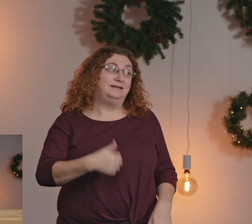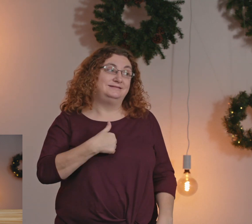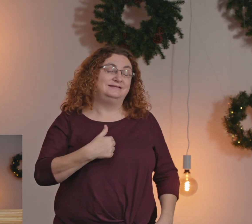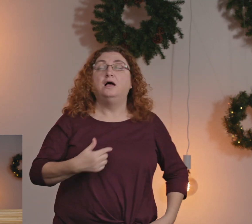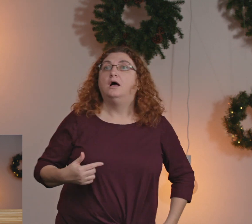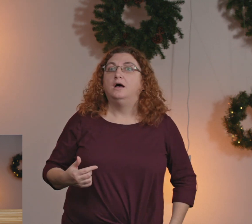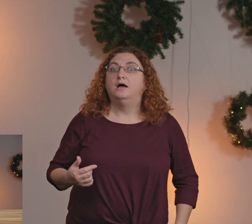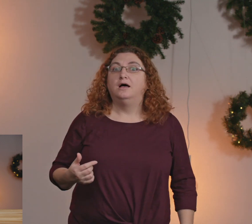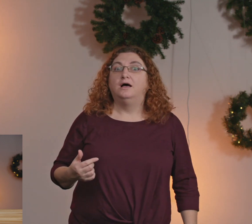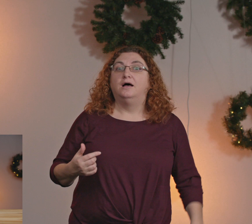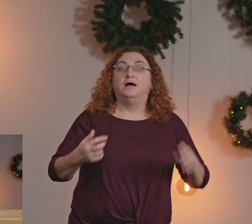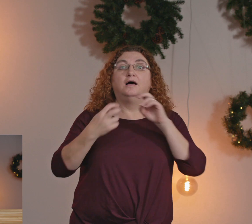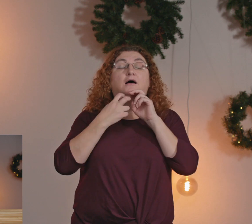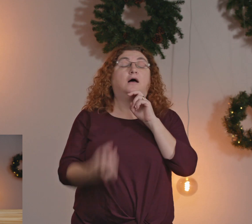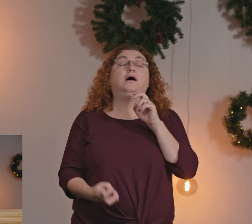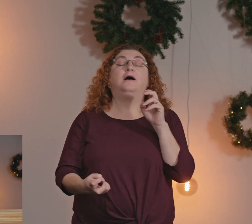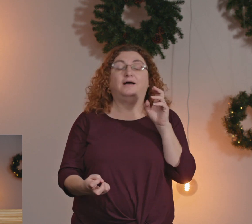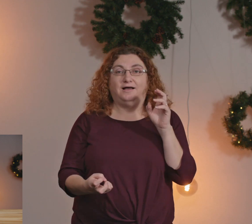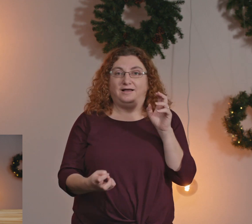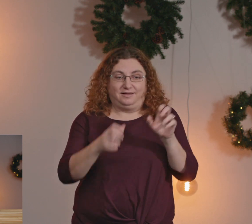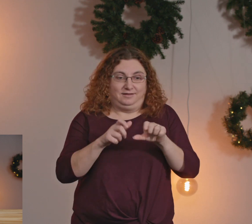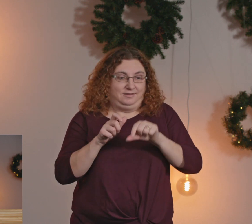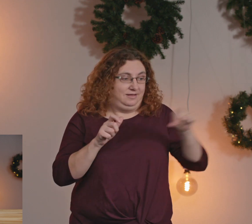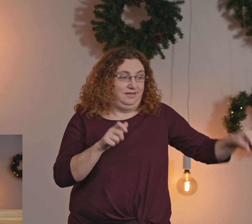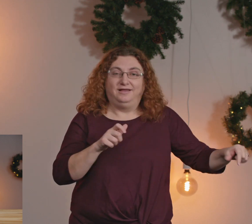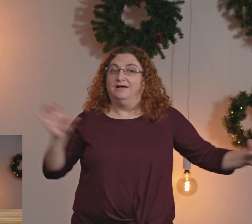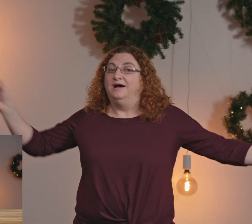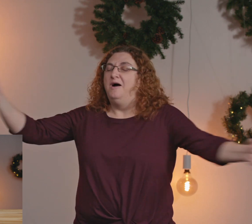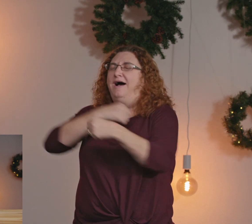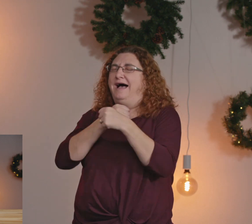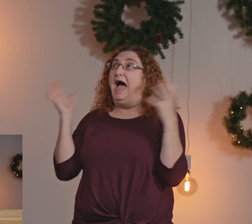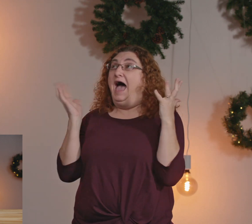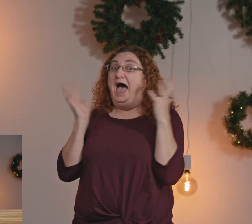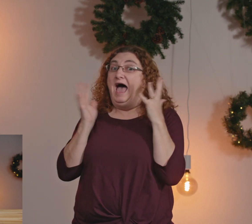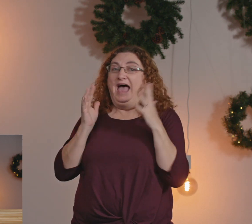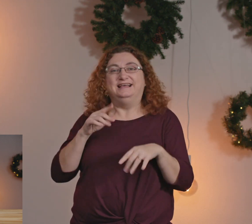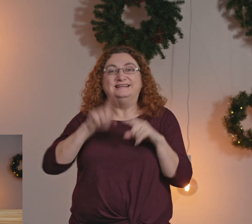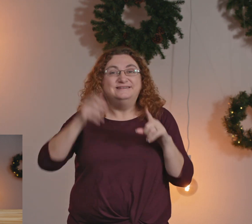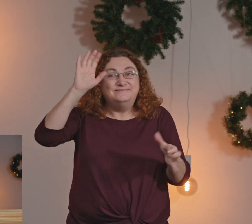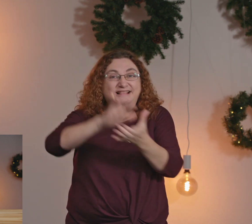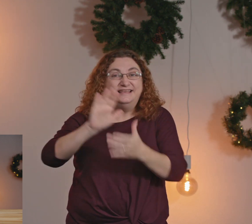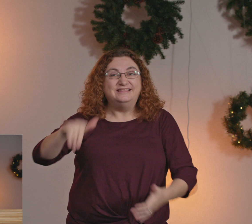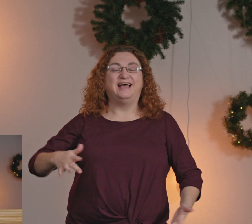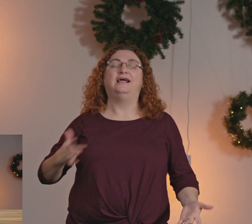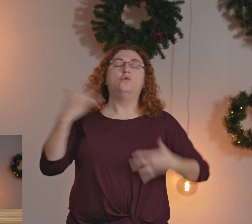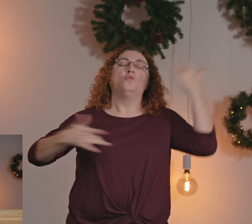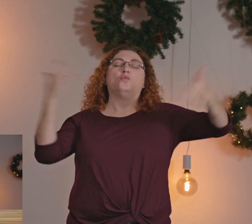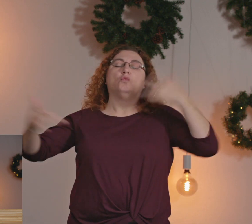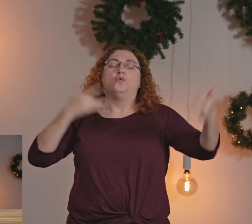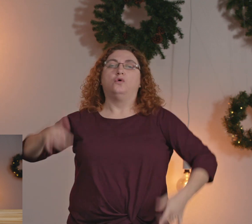And I just put the thing down and squeezed her and was like, ah! We couldn't believe it. Now, we were excited